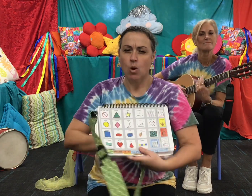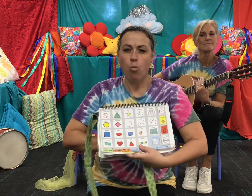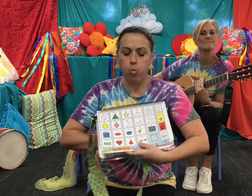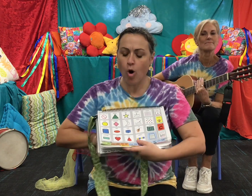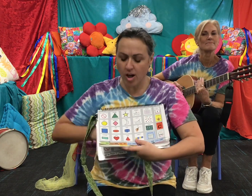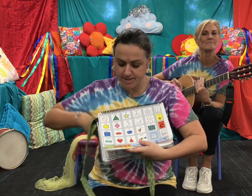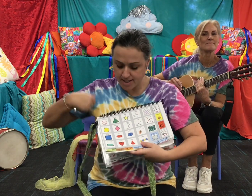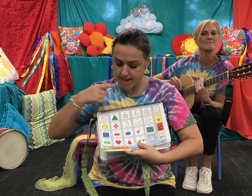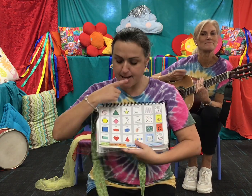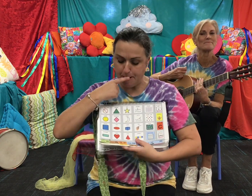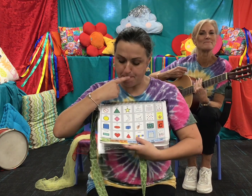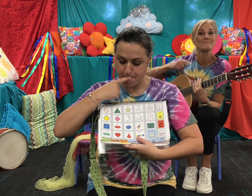Was it